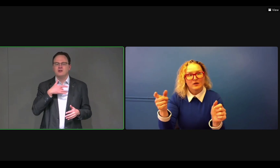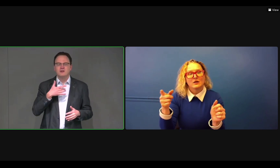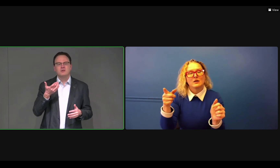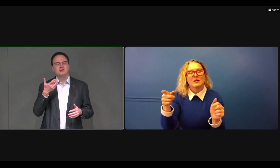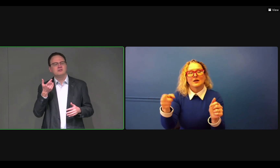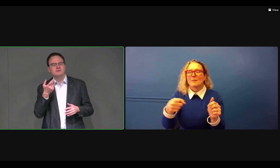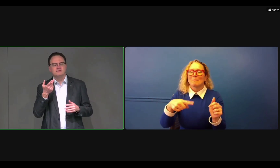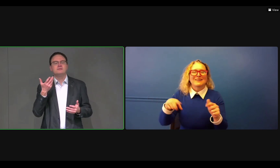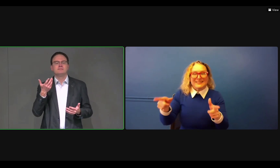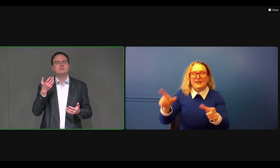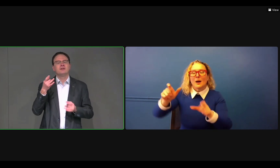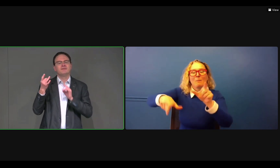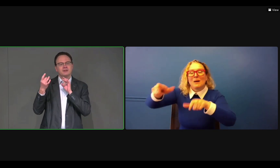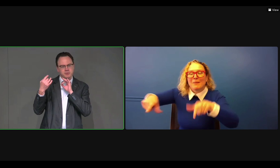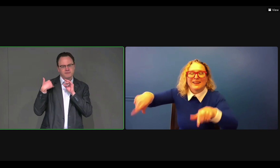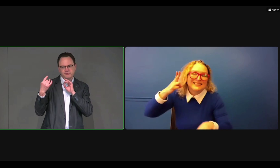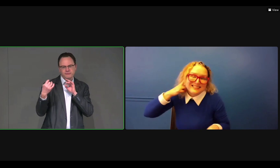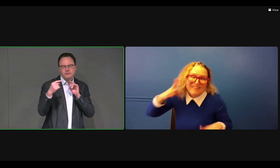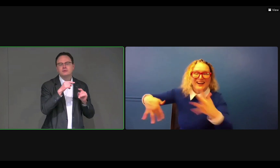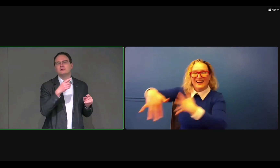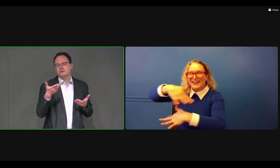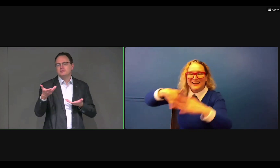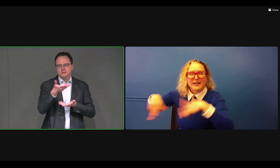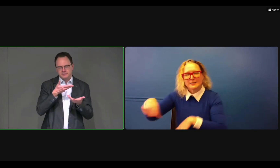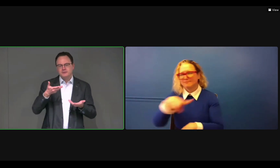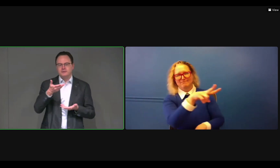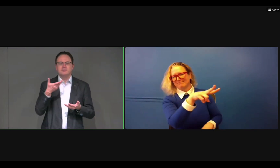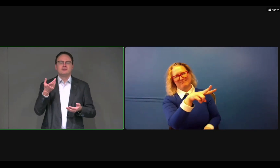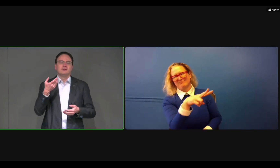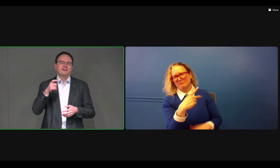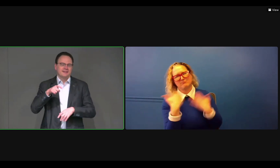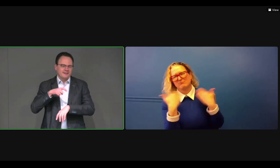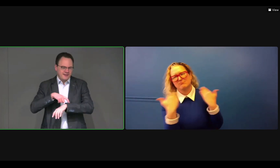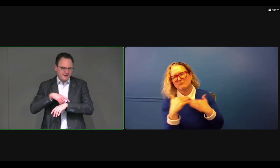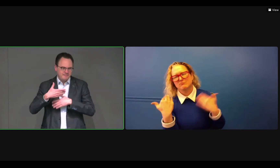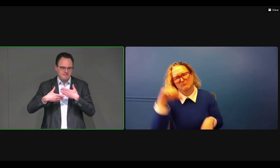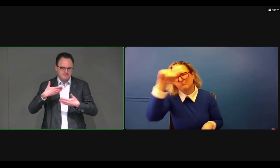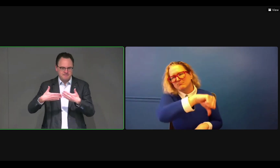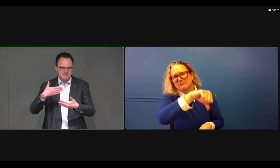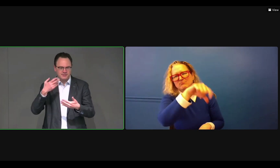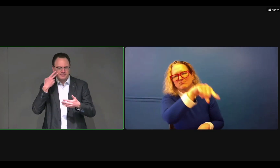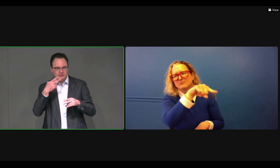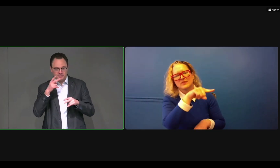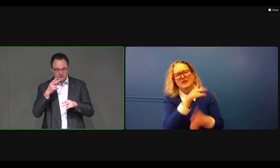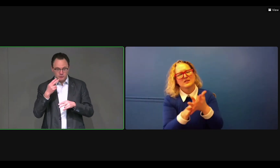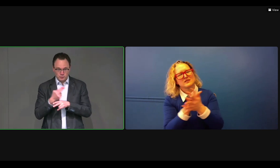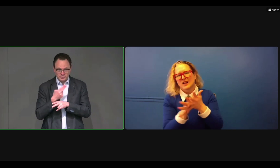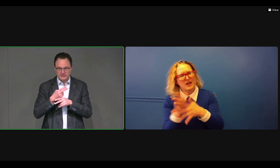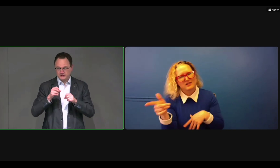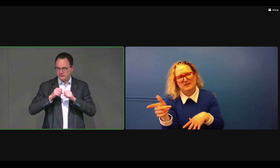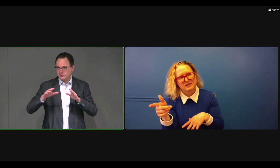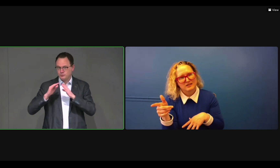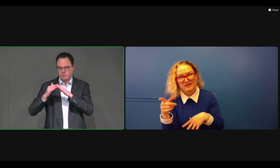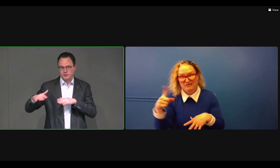We also would ask the community and get community feedback. But of course, it takes time